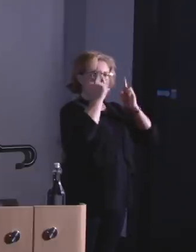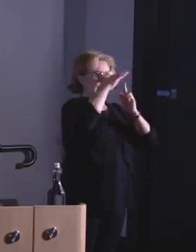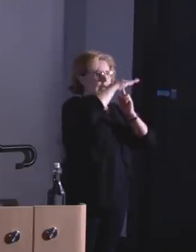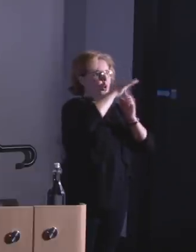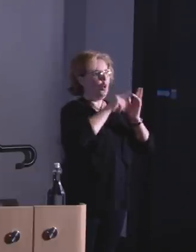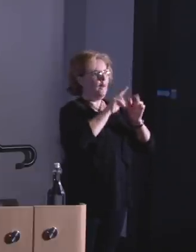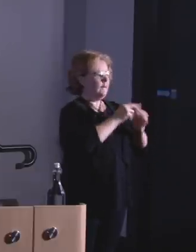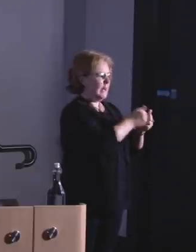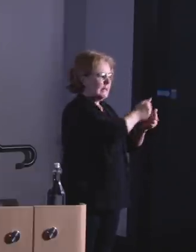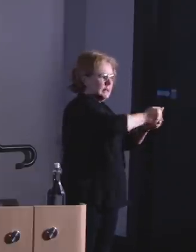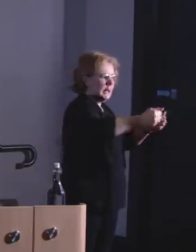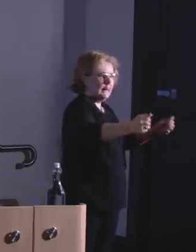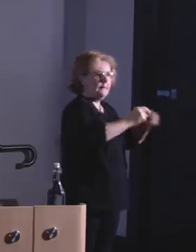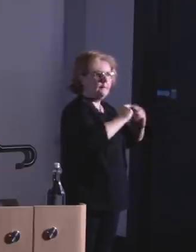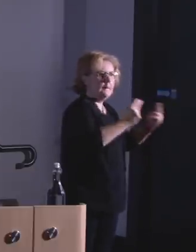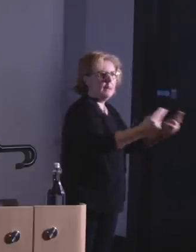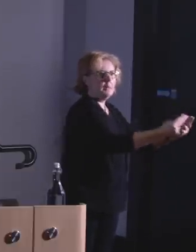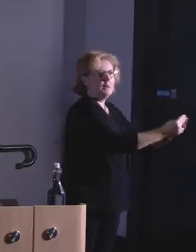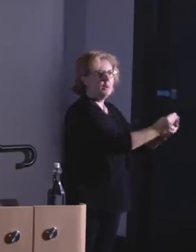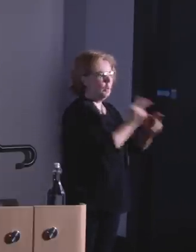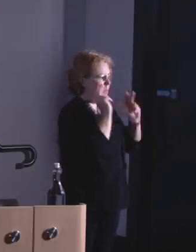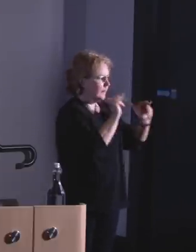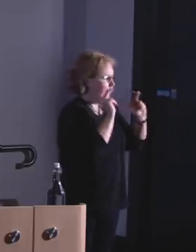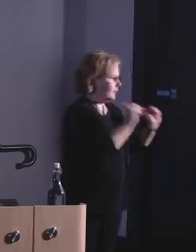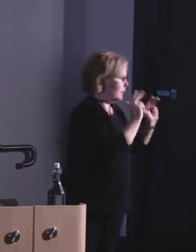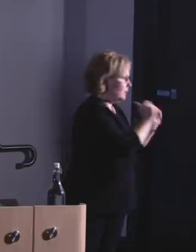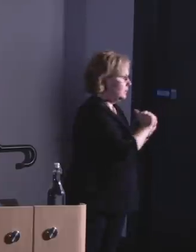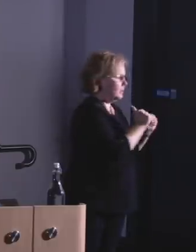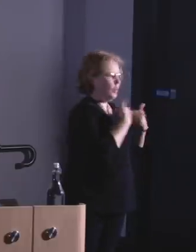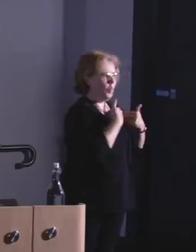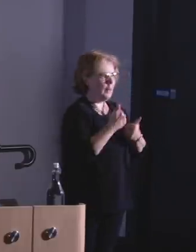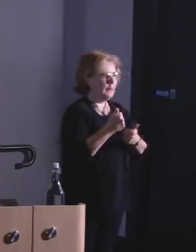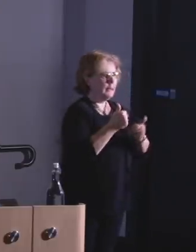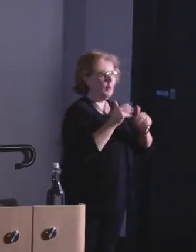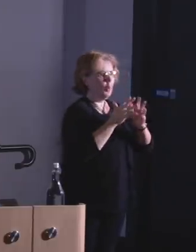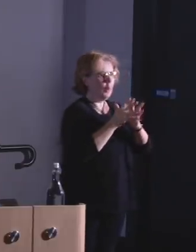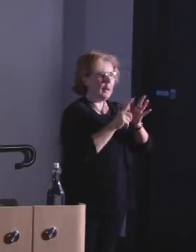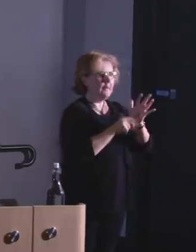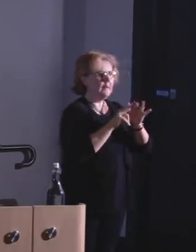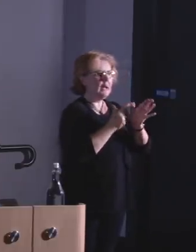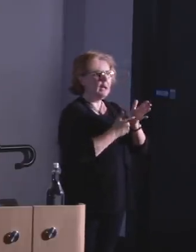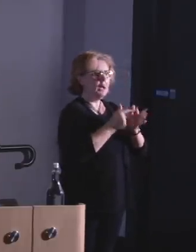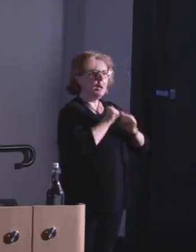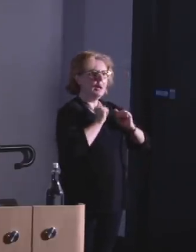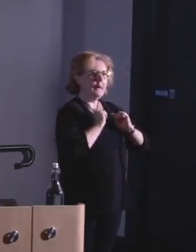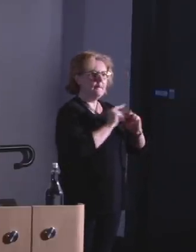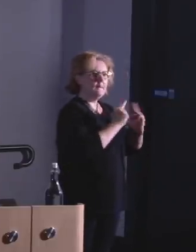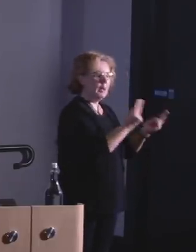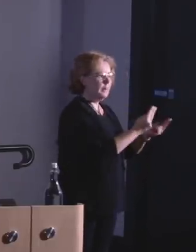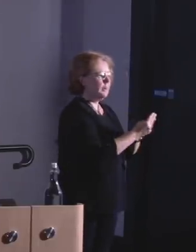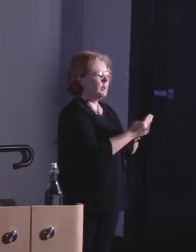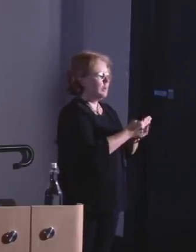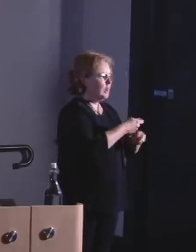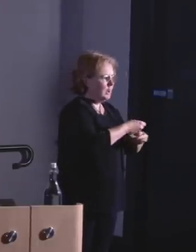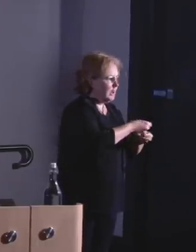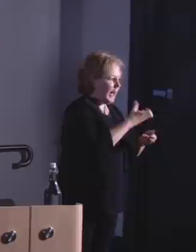the welfare of our families, we distribute and share the resources, and